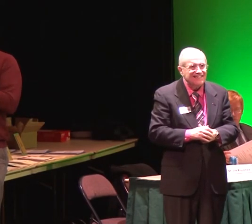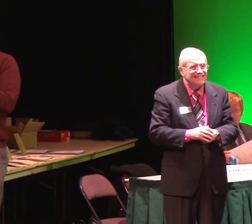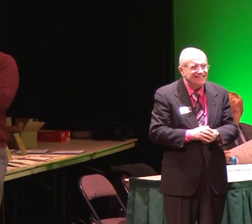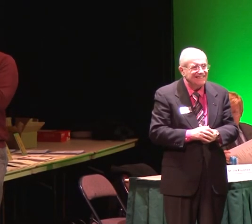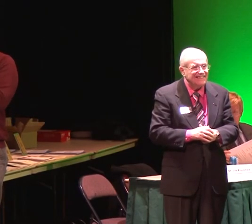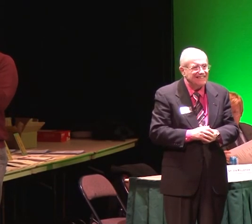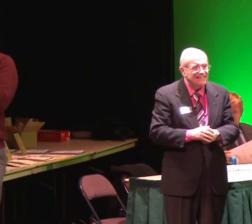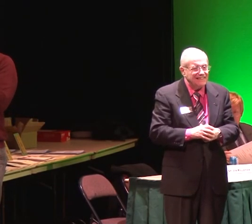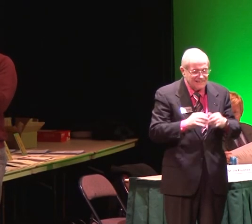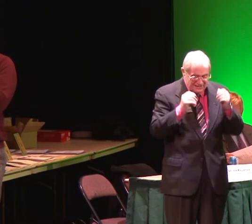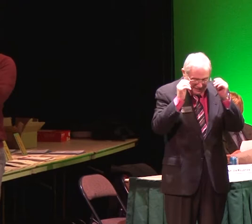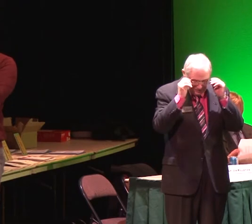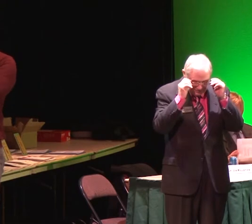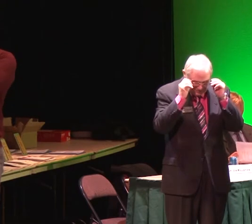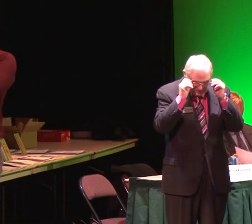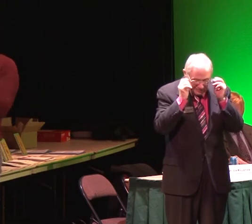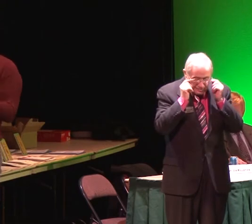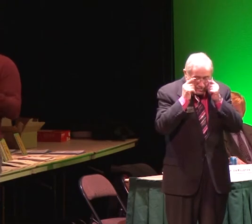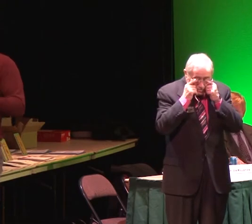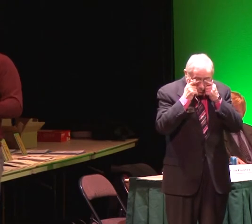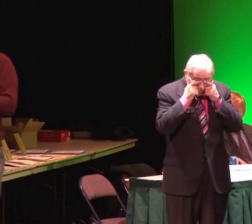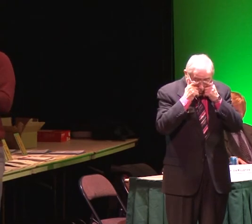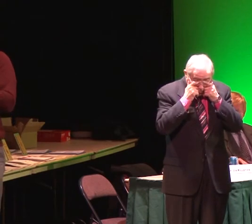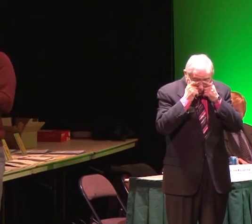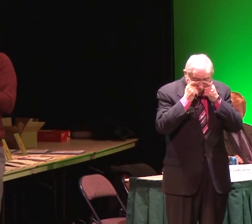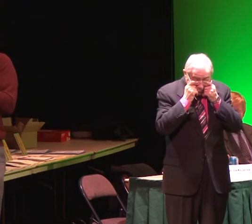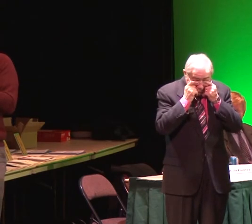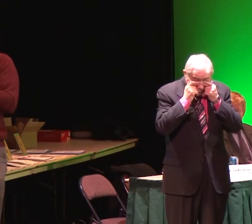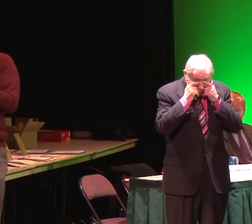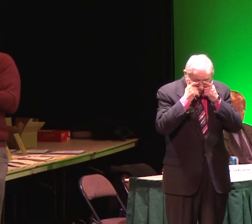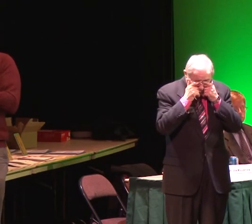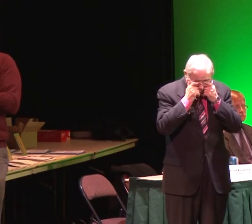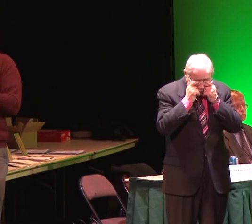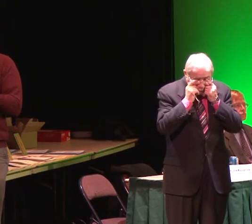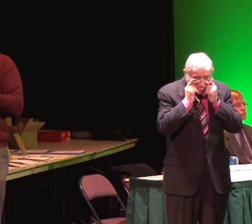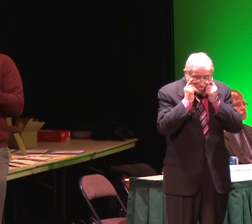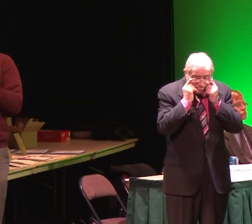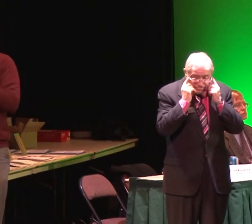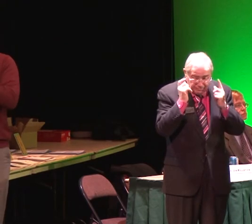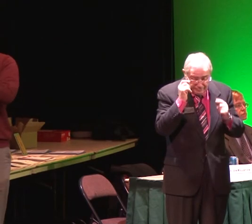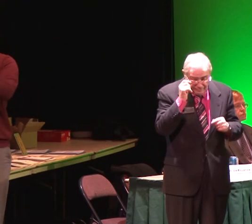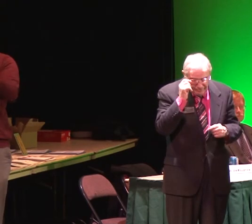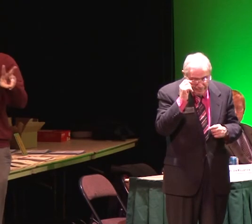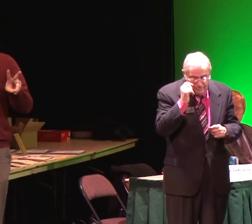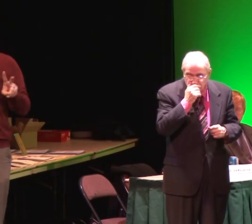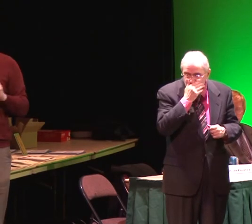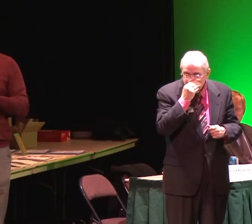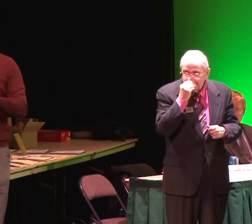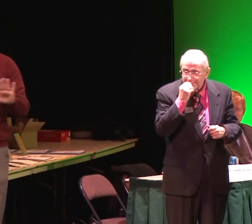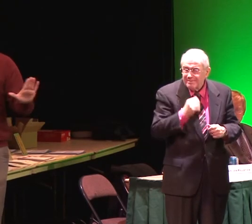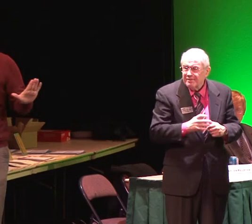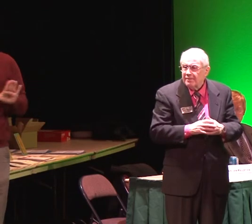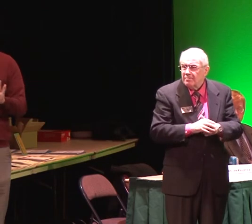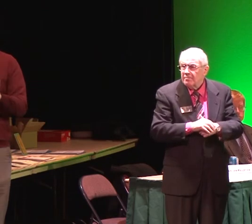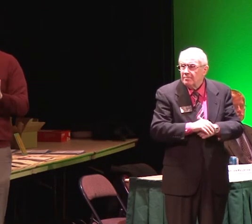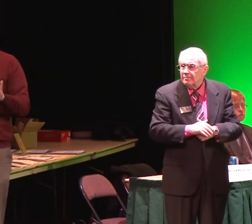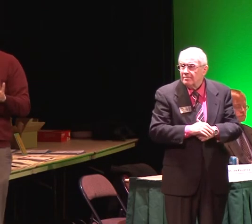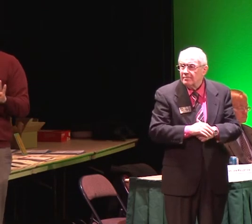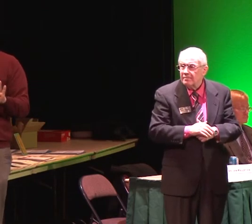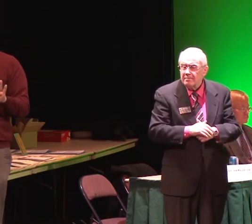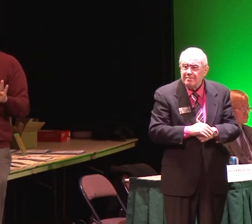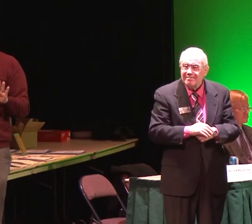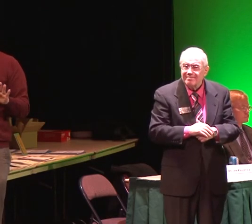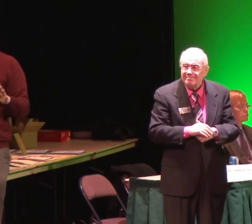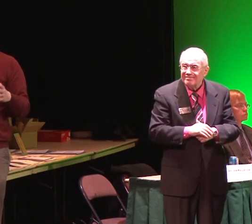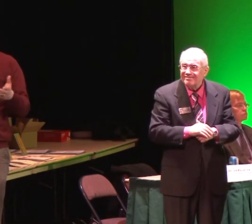campus 2 weeks ago Friday and had tours, so that